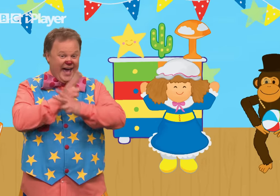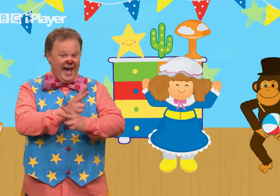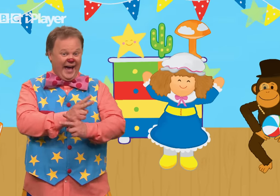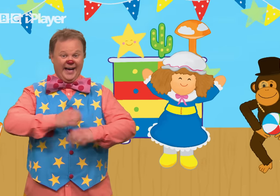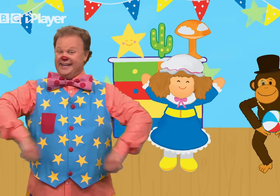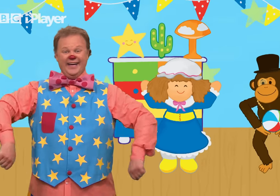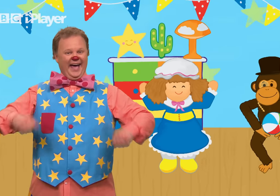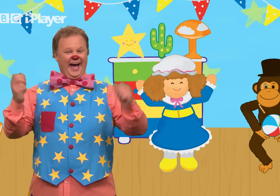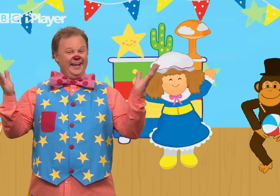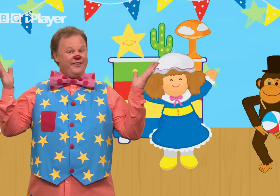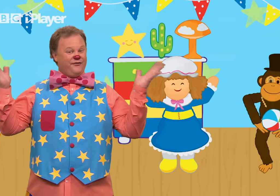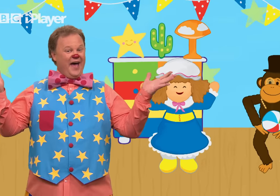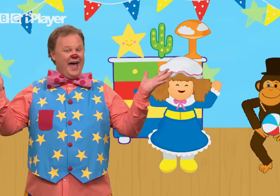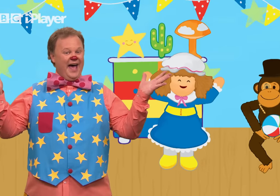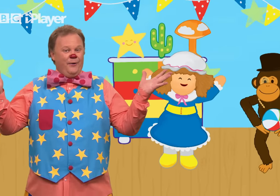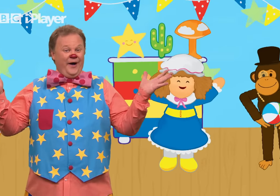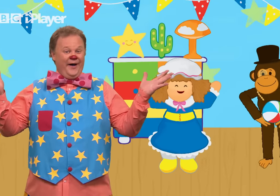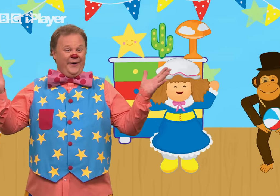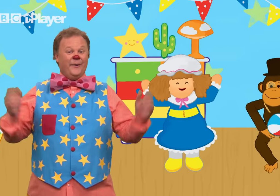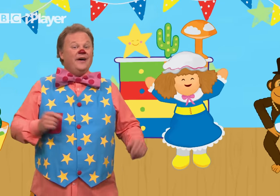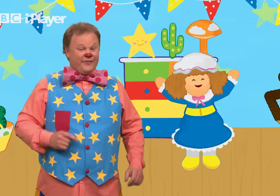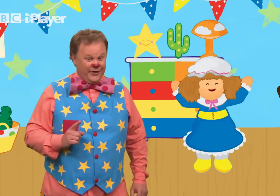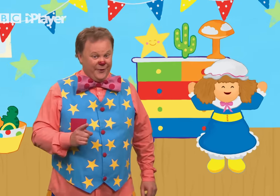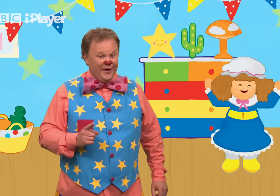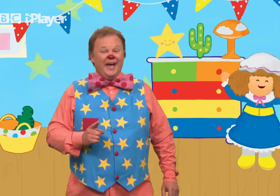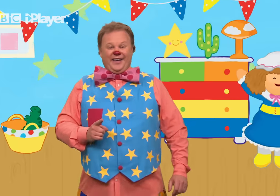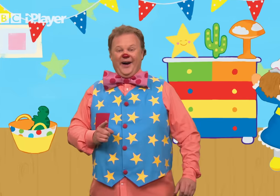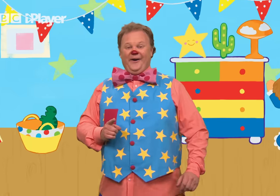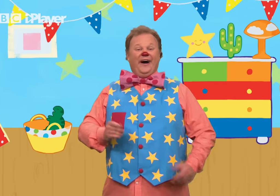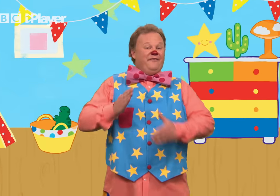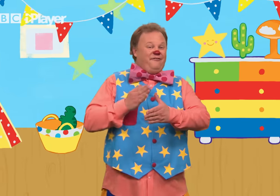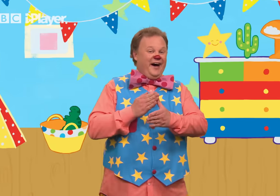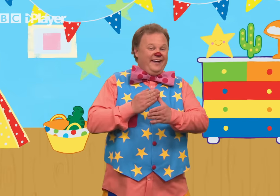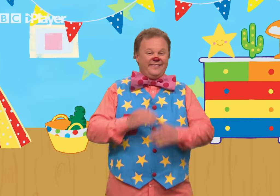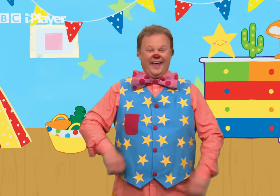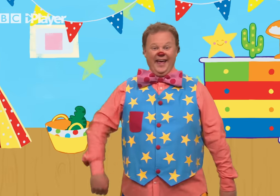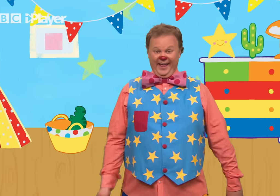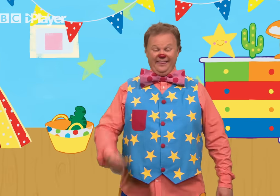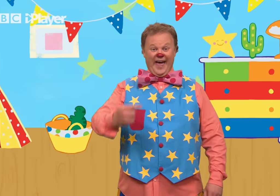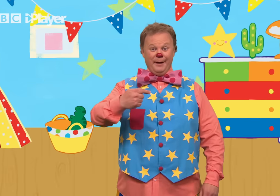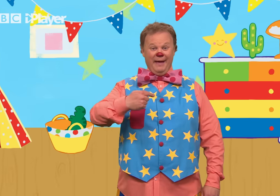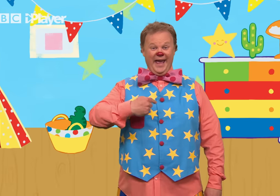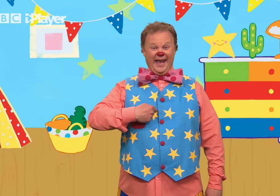care. And it's fair. Woohoo! So you go first, then me.